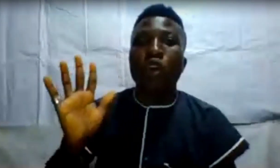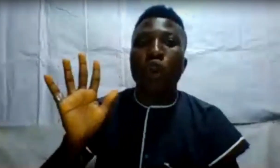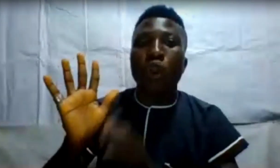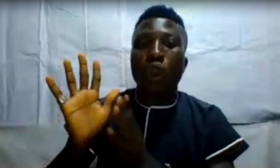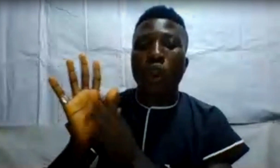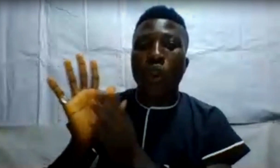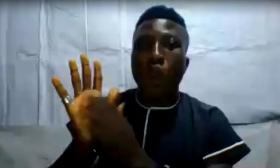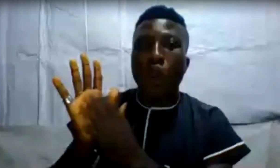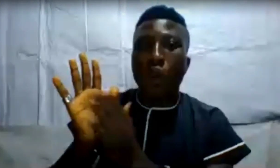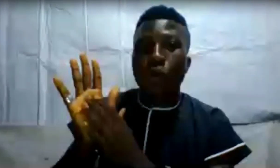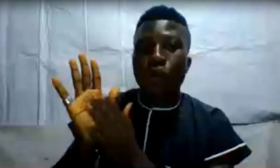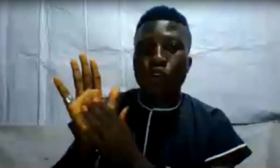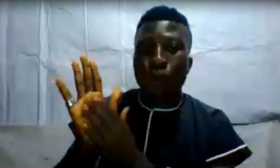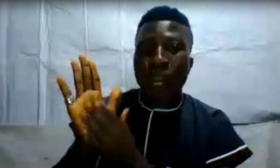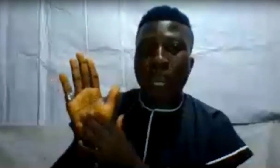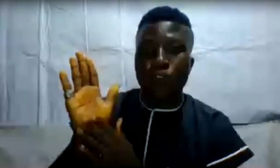All your palms opened up.